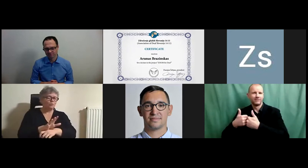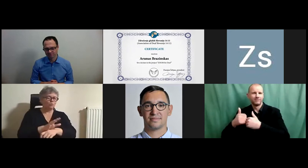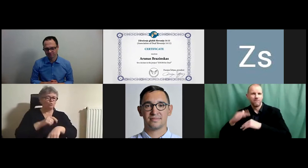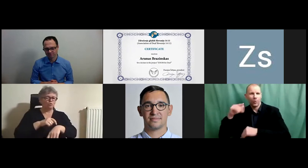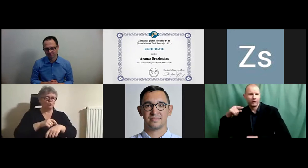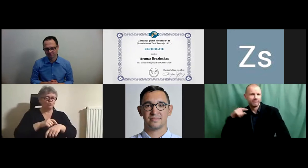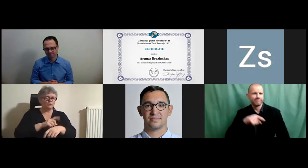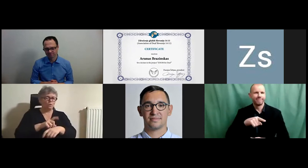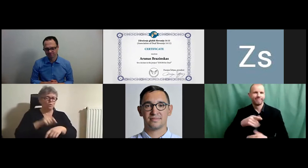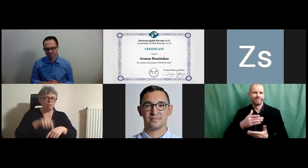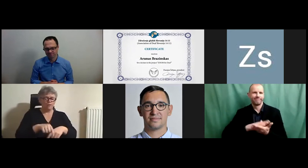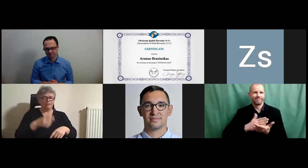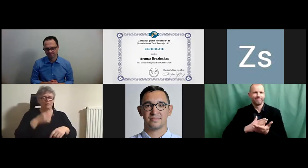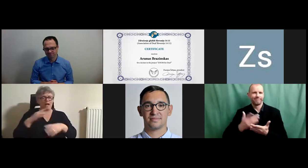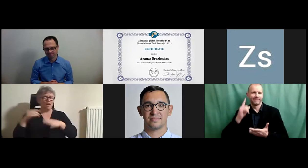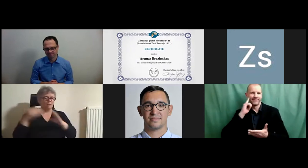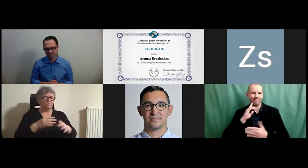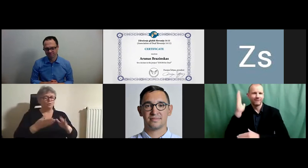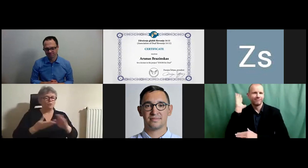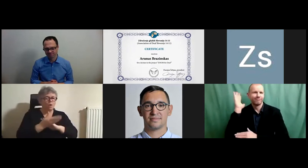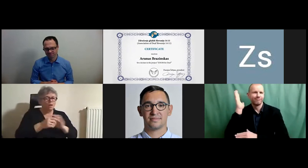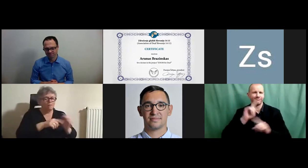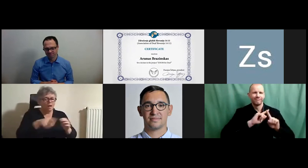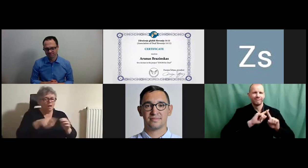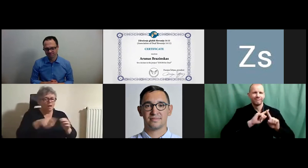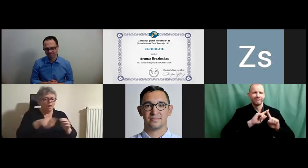In these times, these challenging times in Corona,